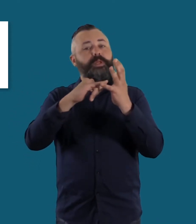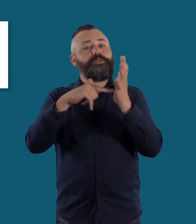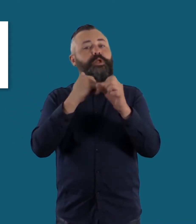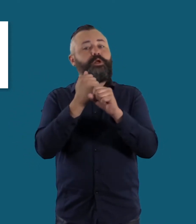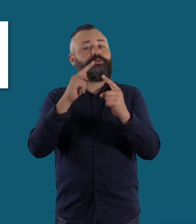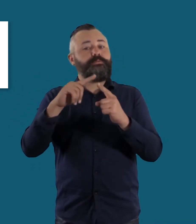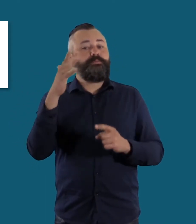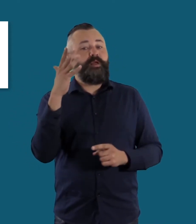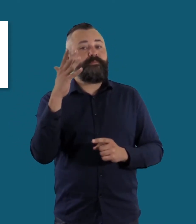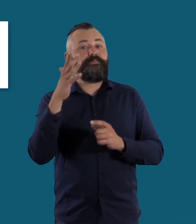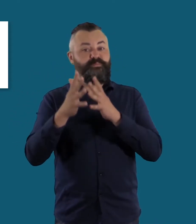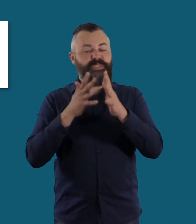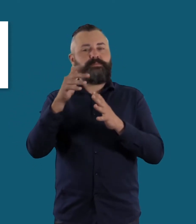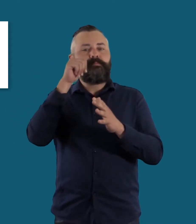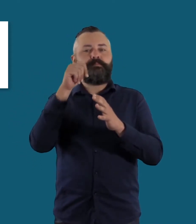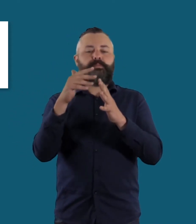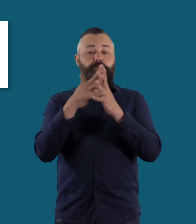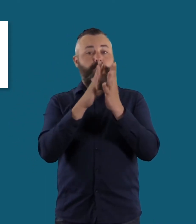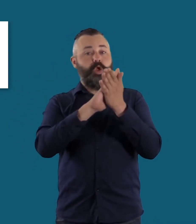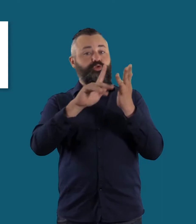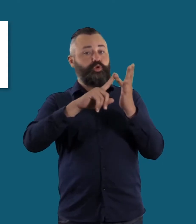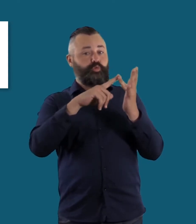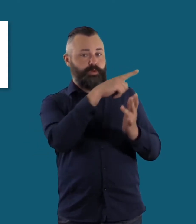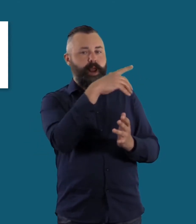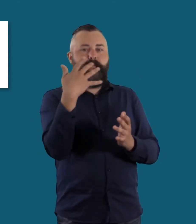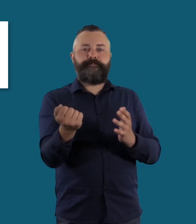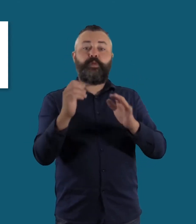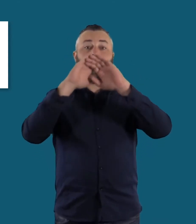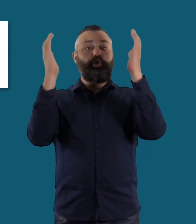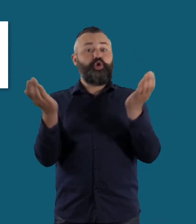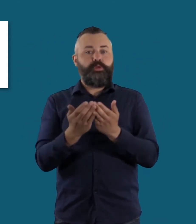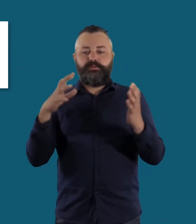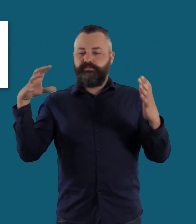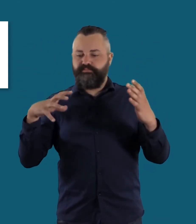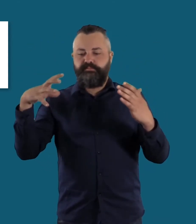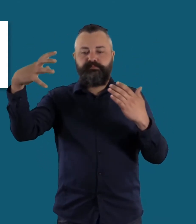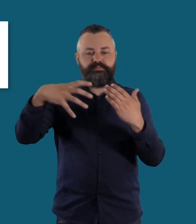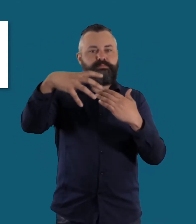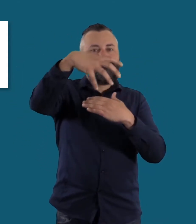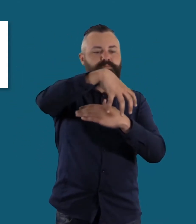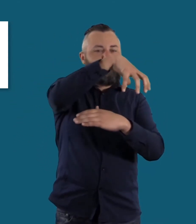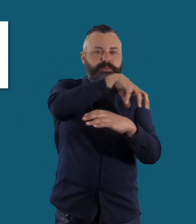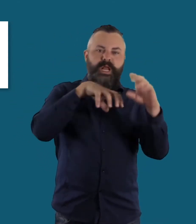Stage 5. Spread of the disease between humans is occurring in more than one country regional area, defined by